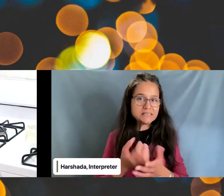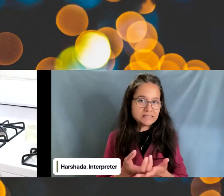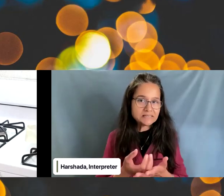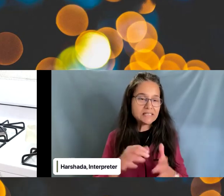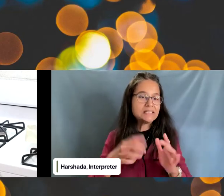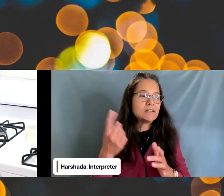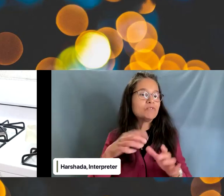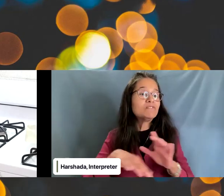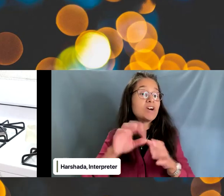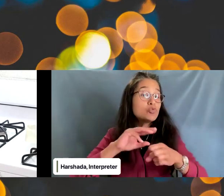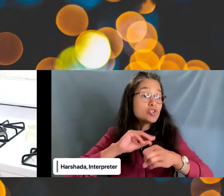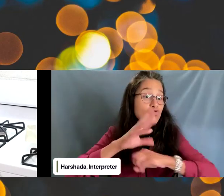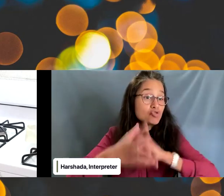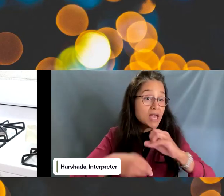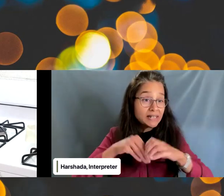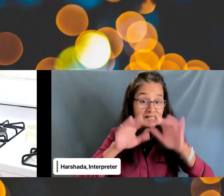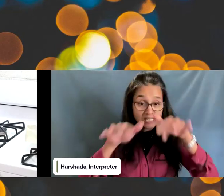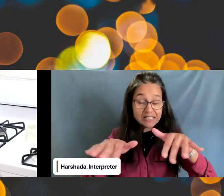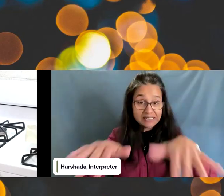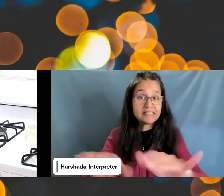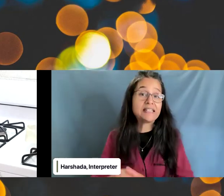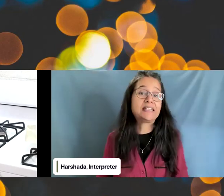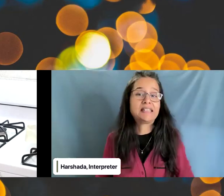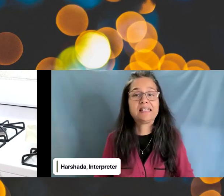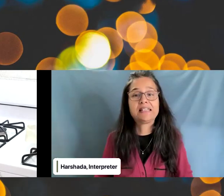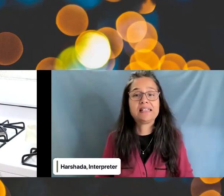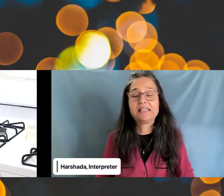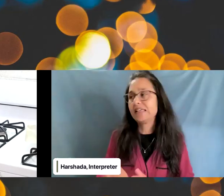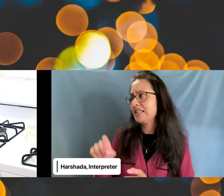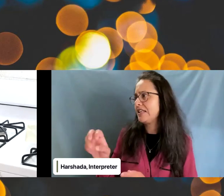Steed goes, oh, good job, everybody. And right now it's time